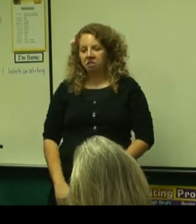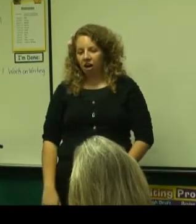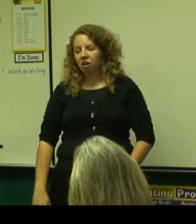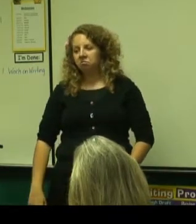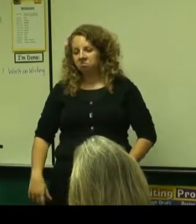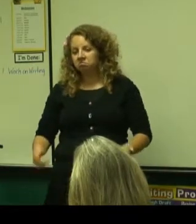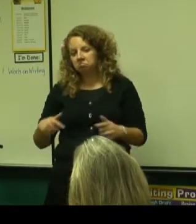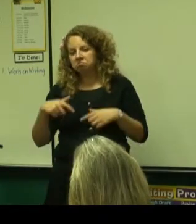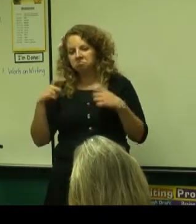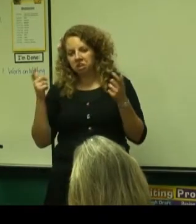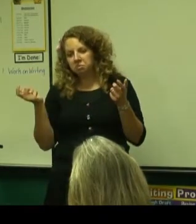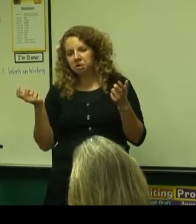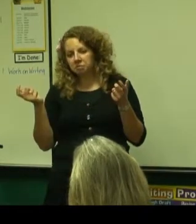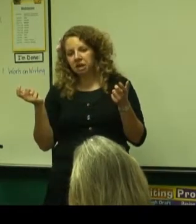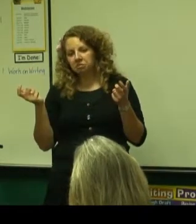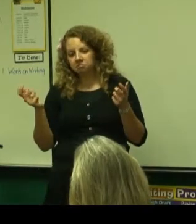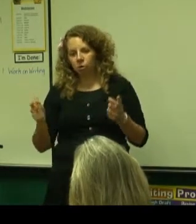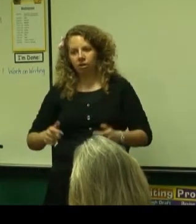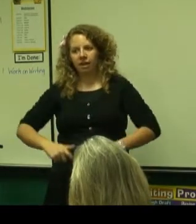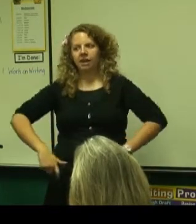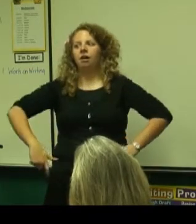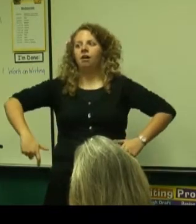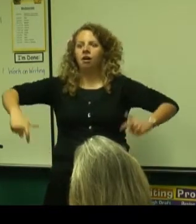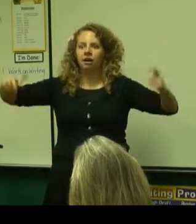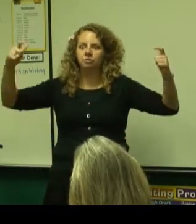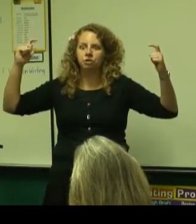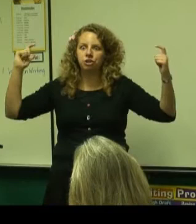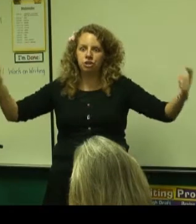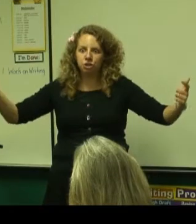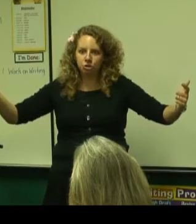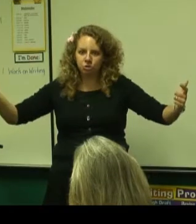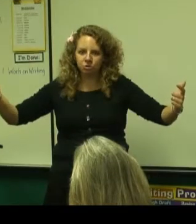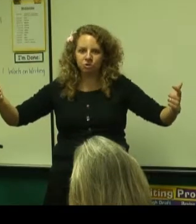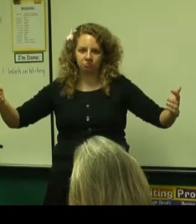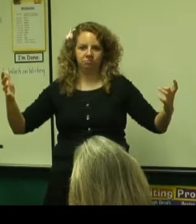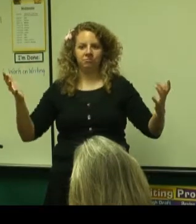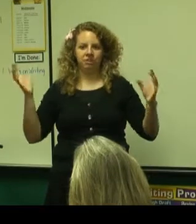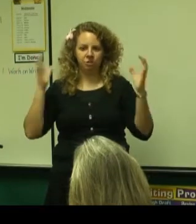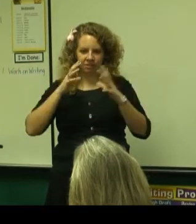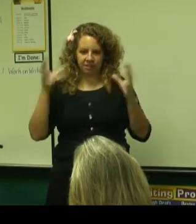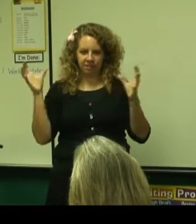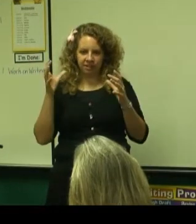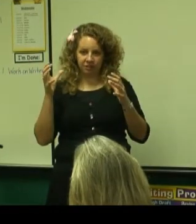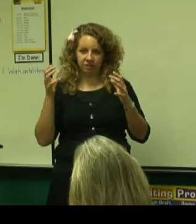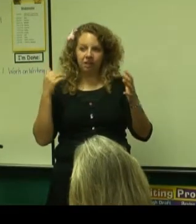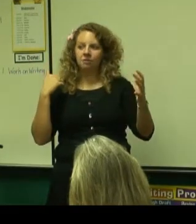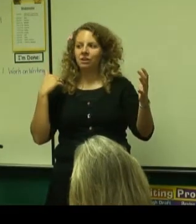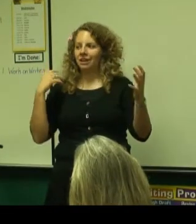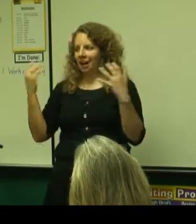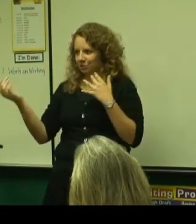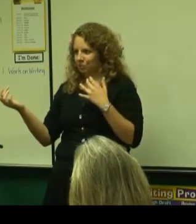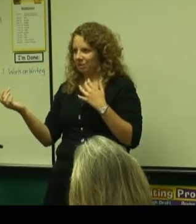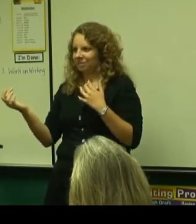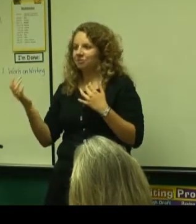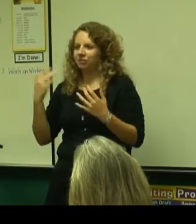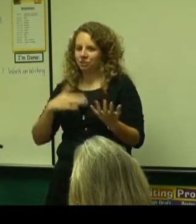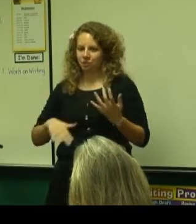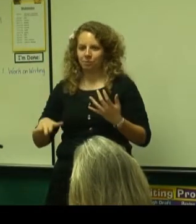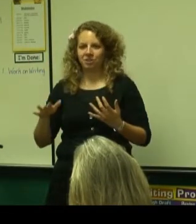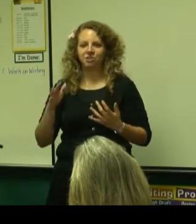like, oh, that's pretty big. Or like, oh, it was huge. you can see the difference. As with facial